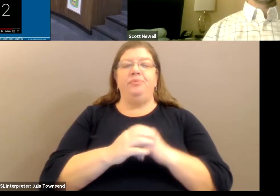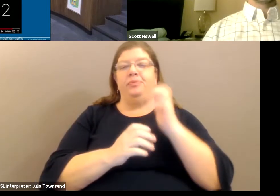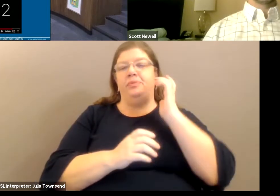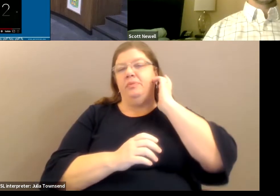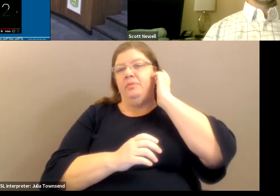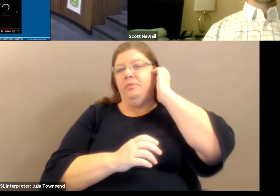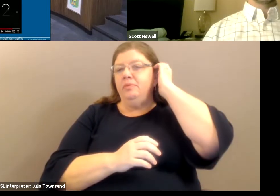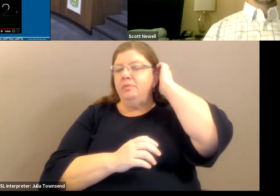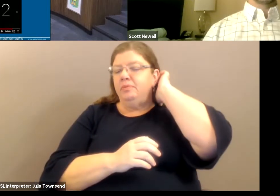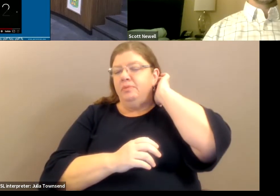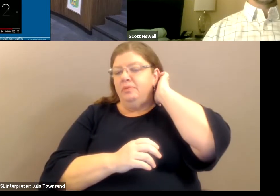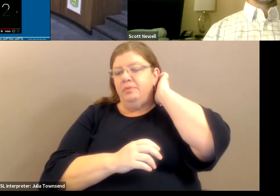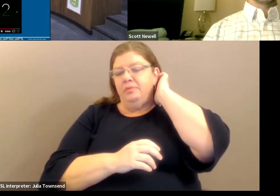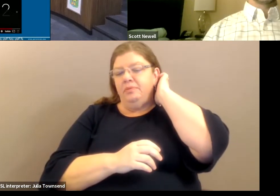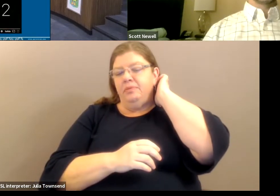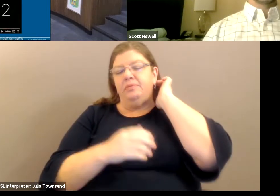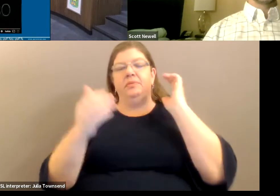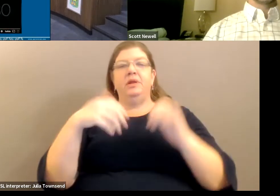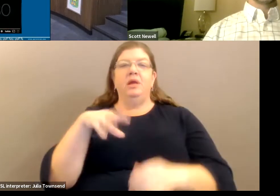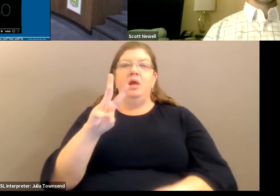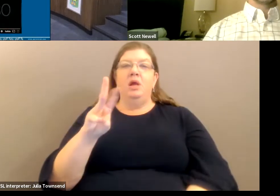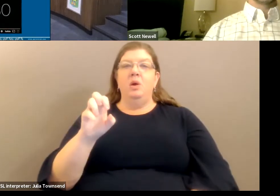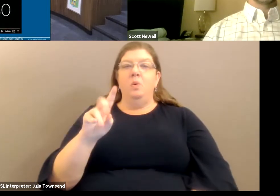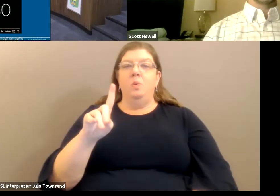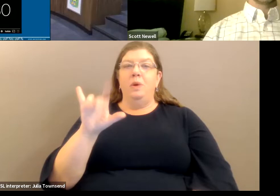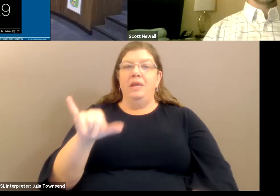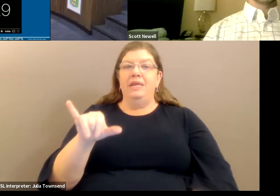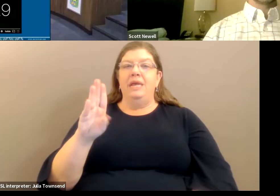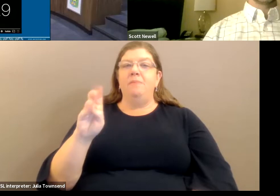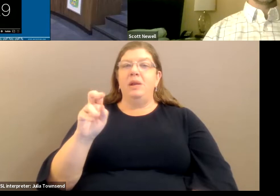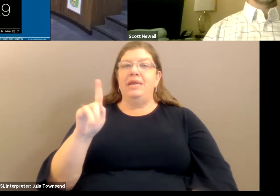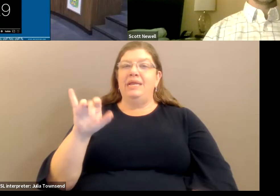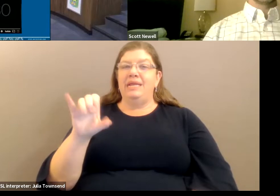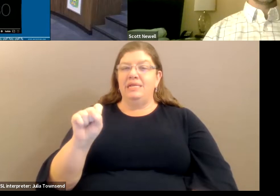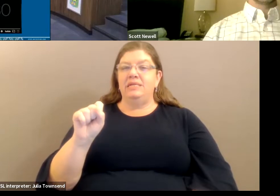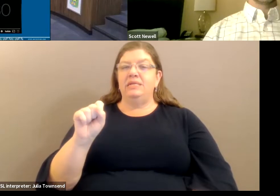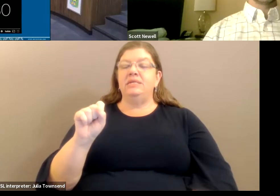Thank you. Next speaker is Wendy Benitez.